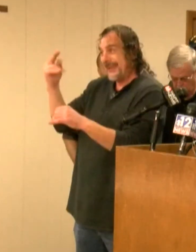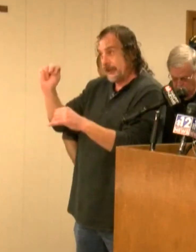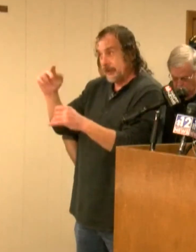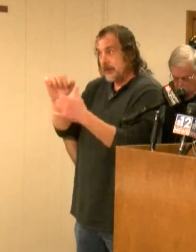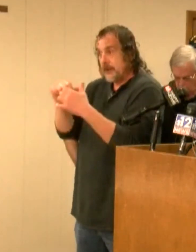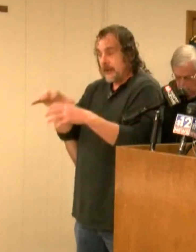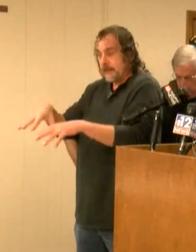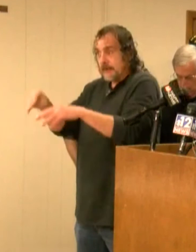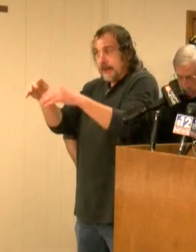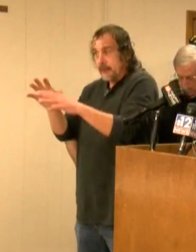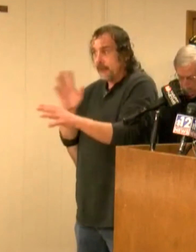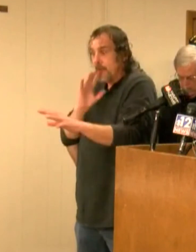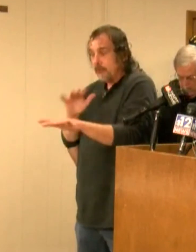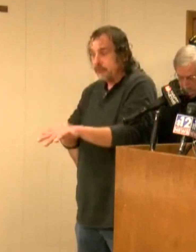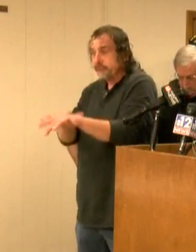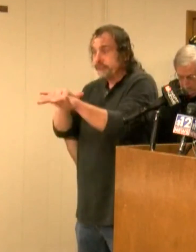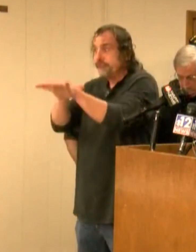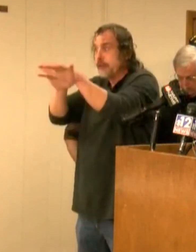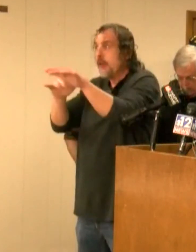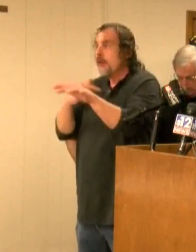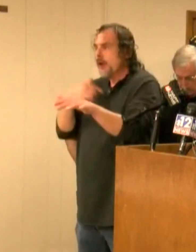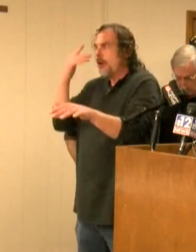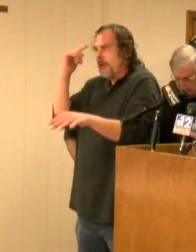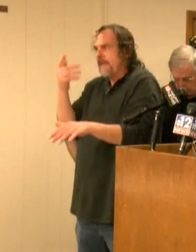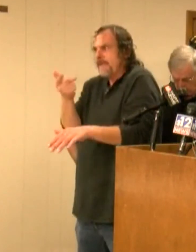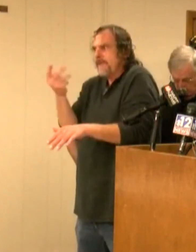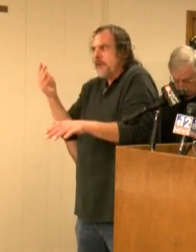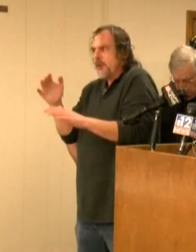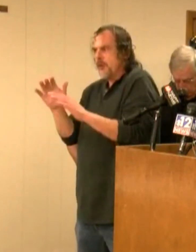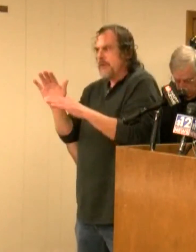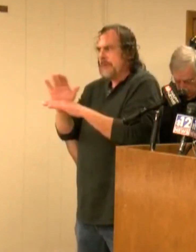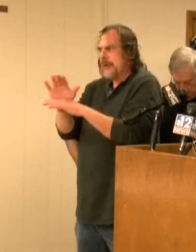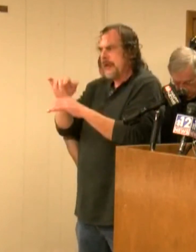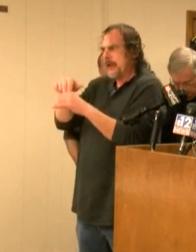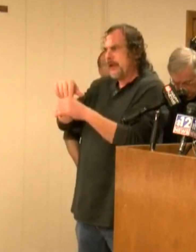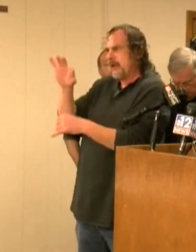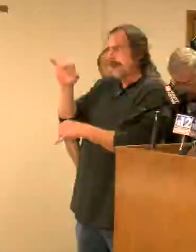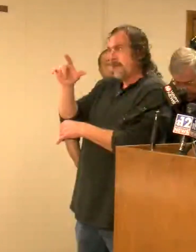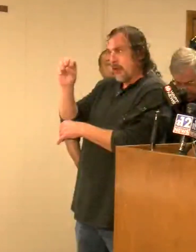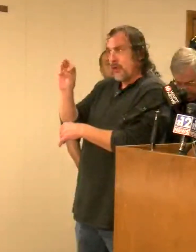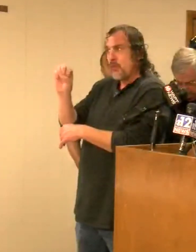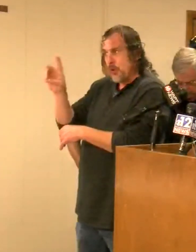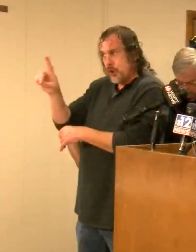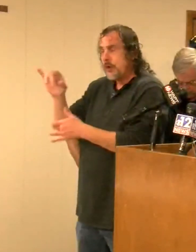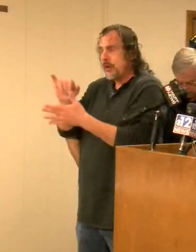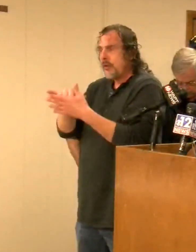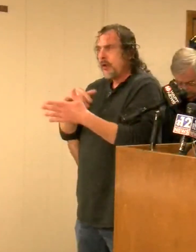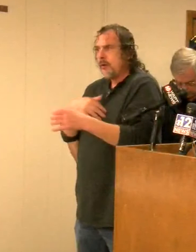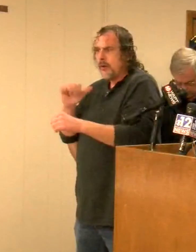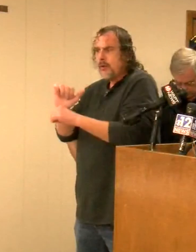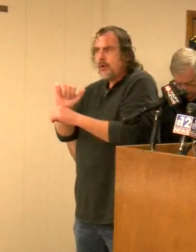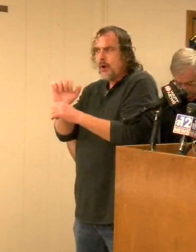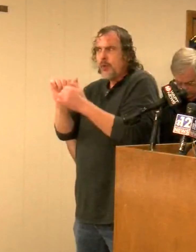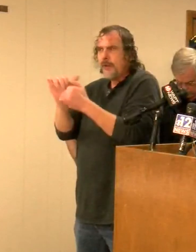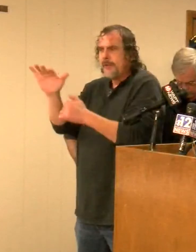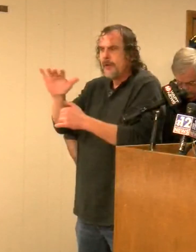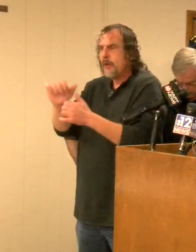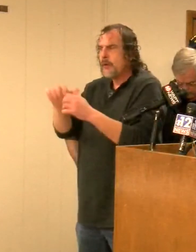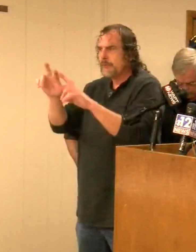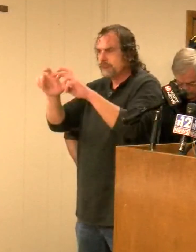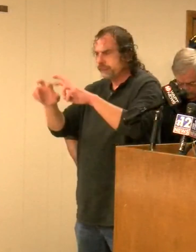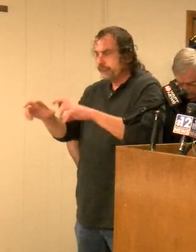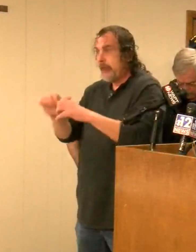water. We do know there are a few businesses in the Flowood area, so we'll be working with them when it comes to damage